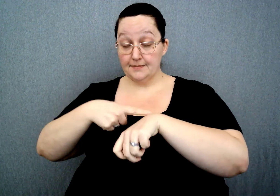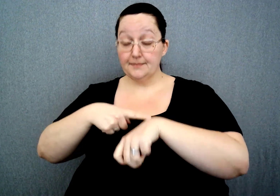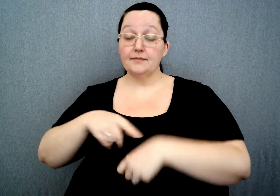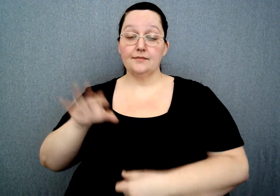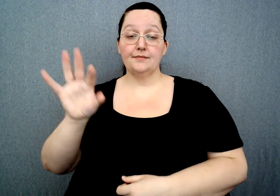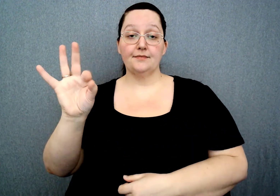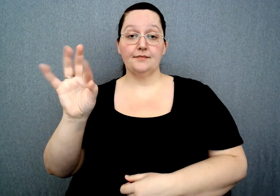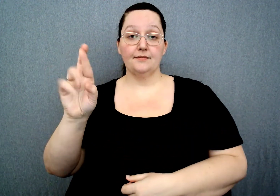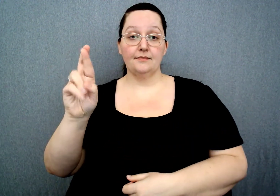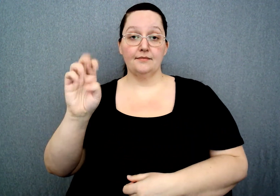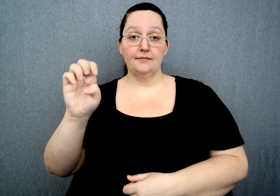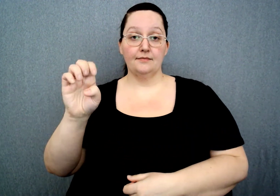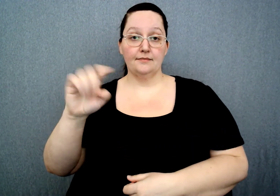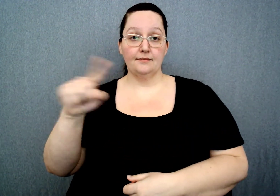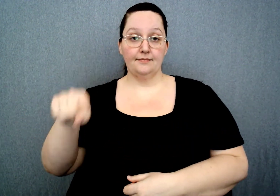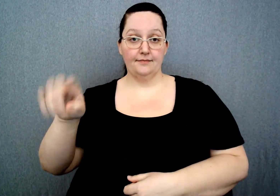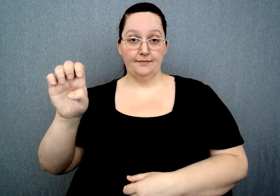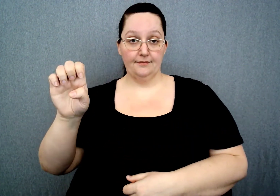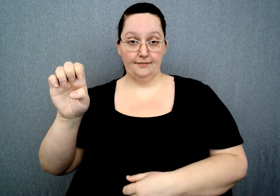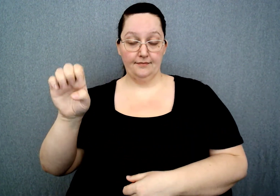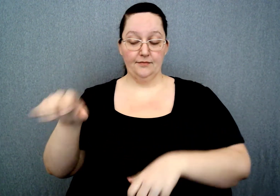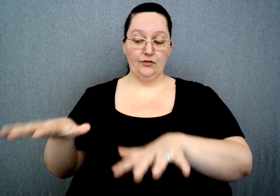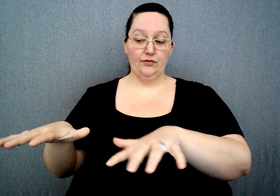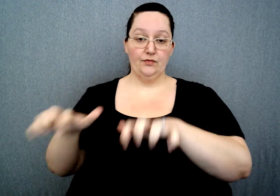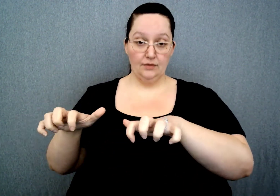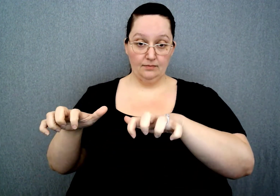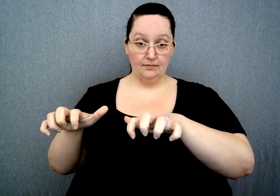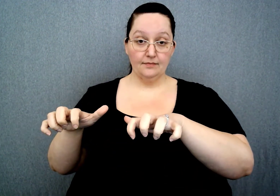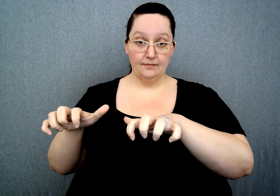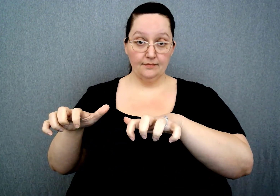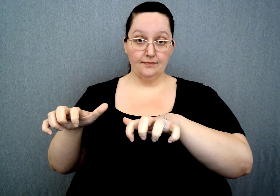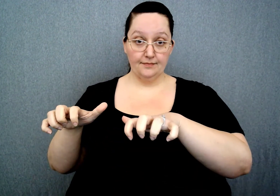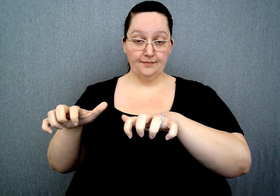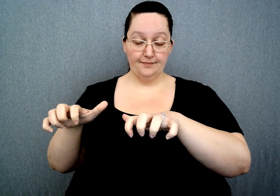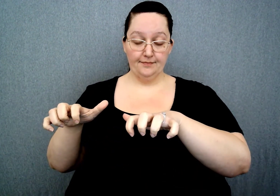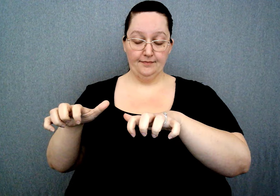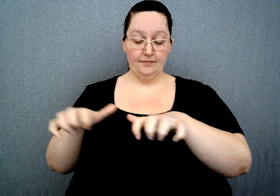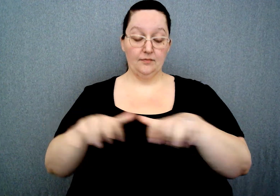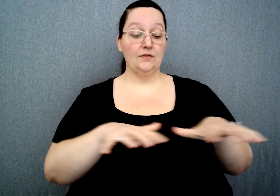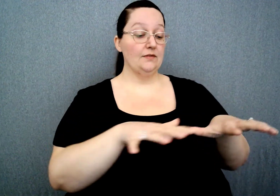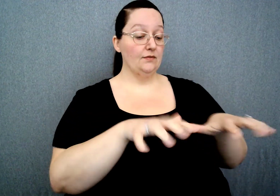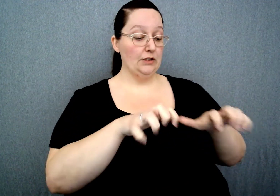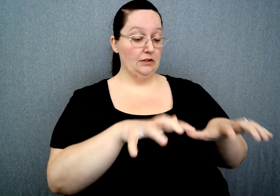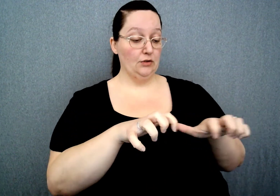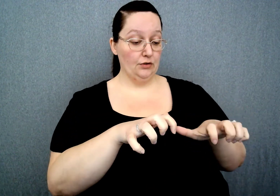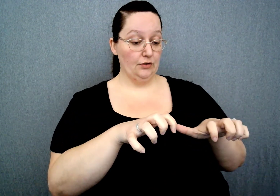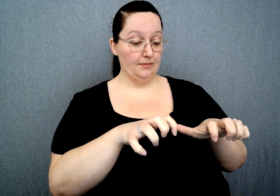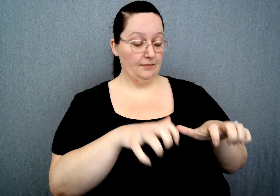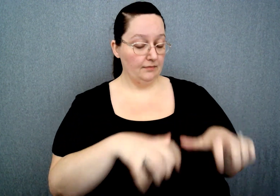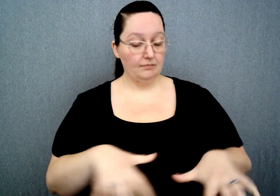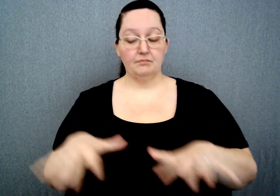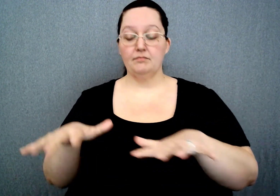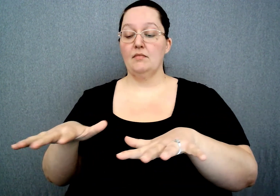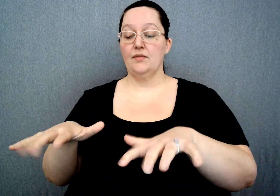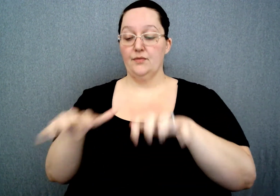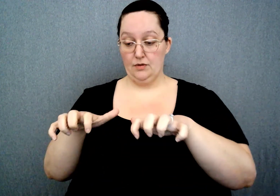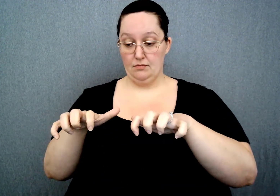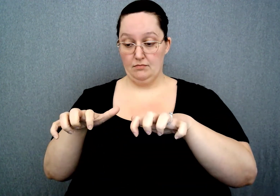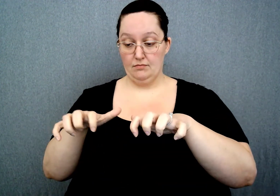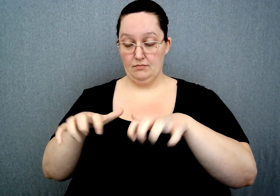you have your verb to freeze. It's also the adjective frozen. Freezer, freeze, or